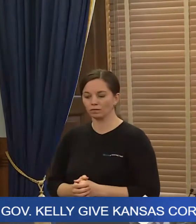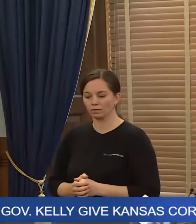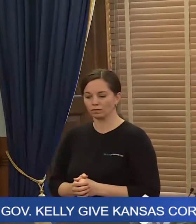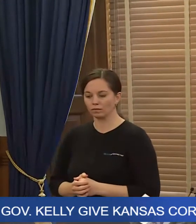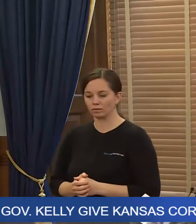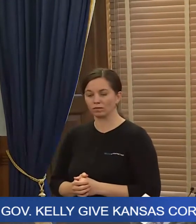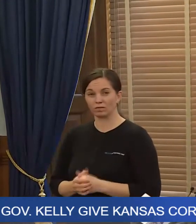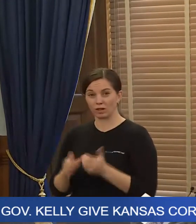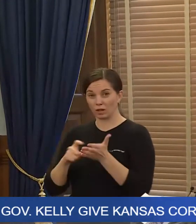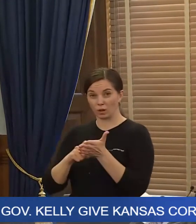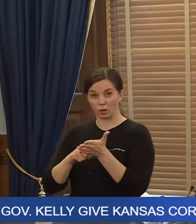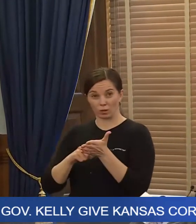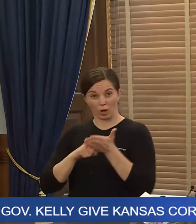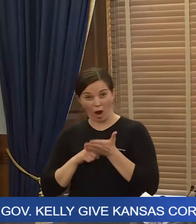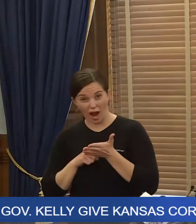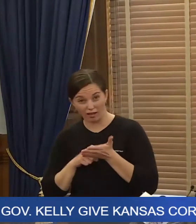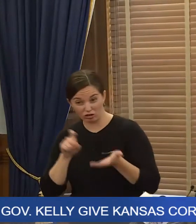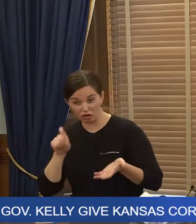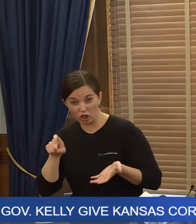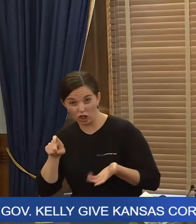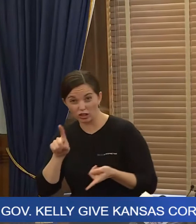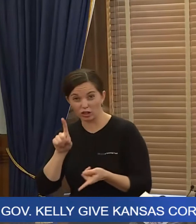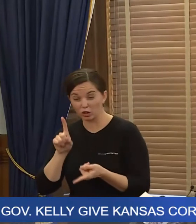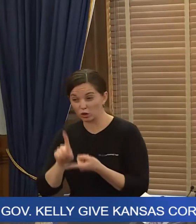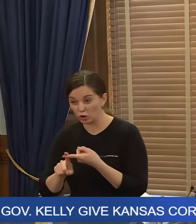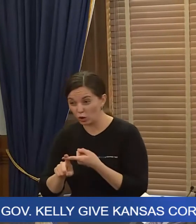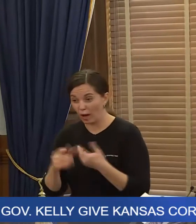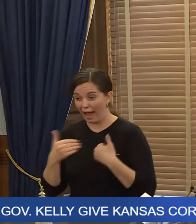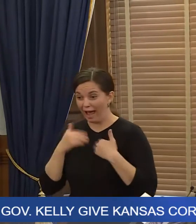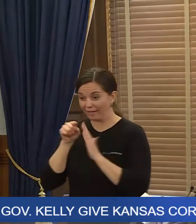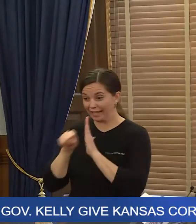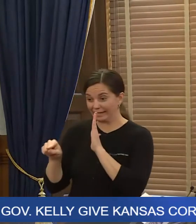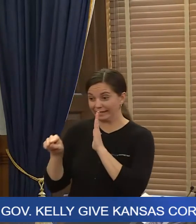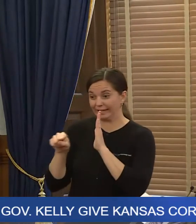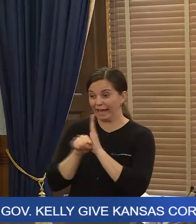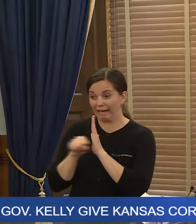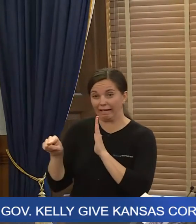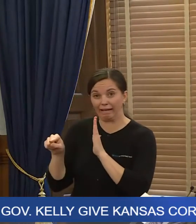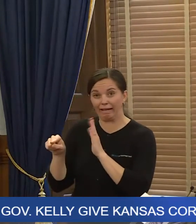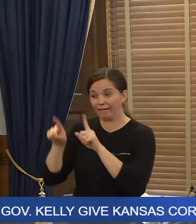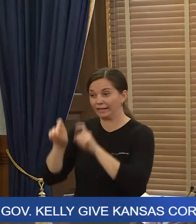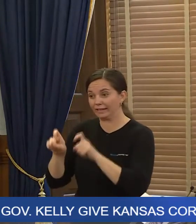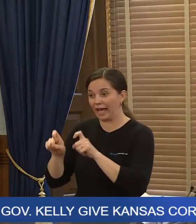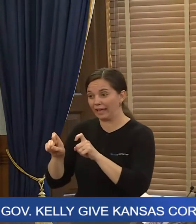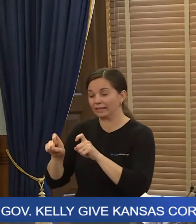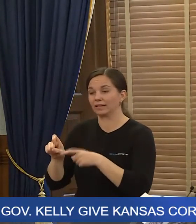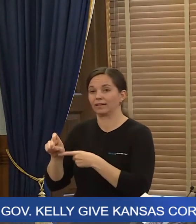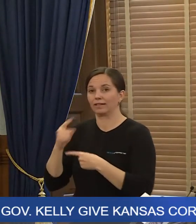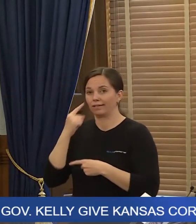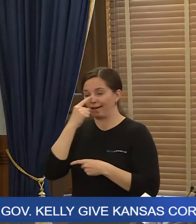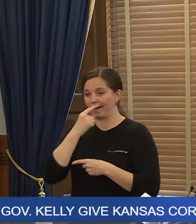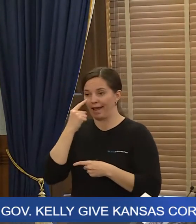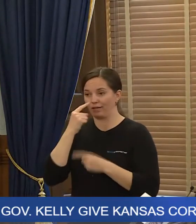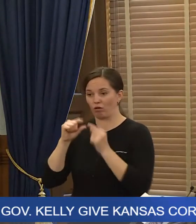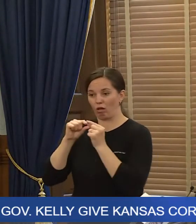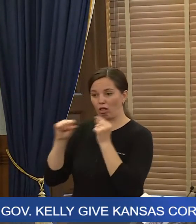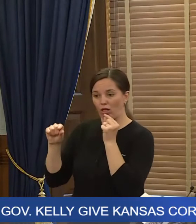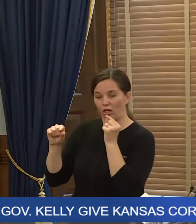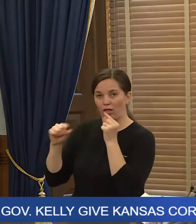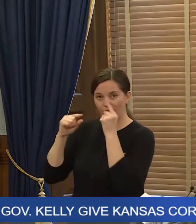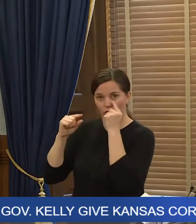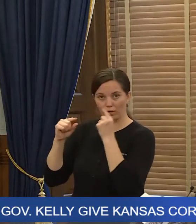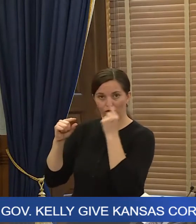should it be required that somebody come back with a negative nasopharyngeal PCR test before allowing to come back to